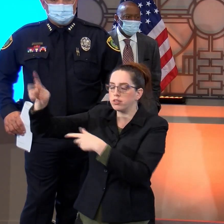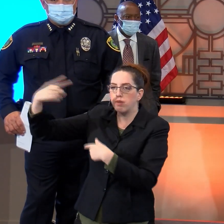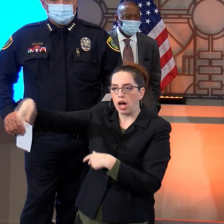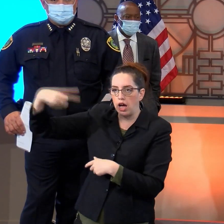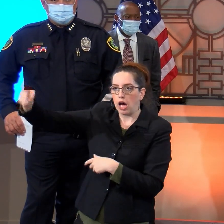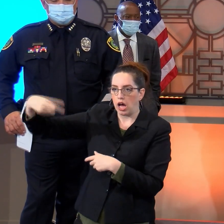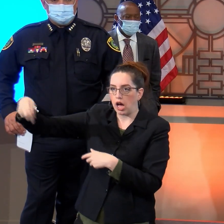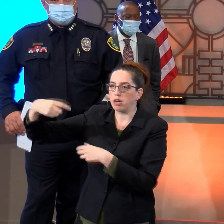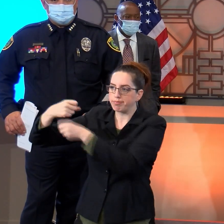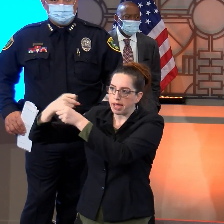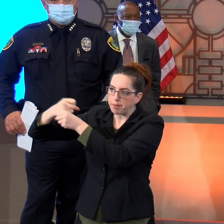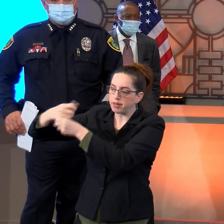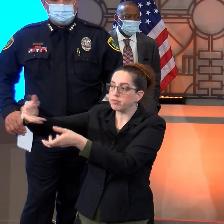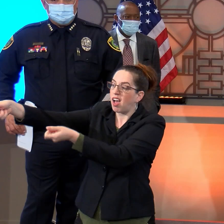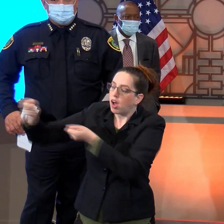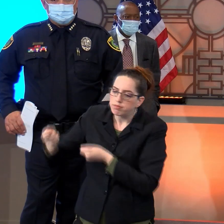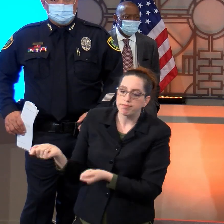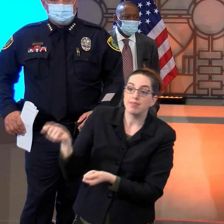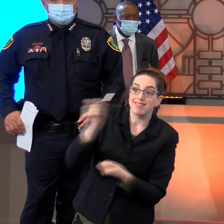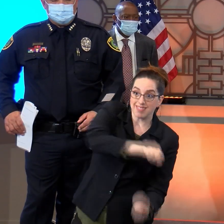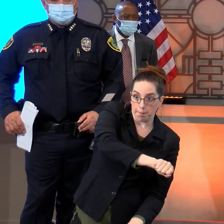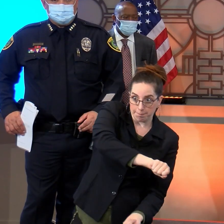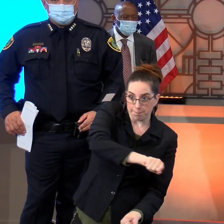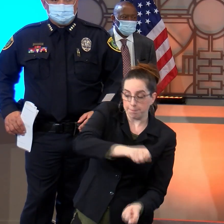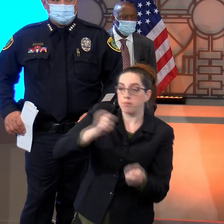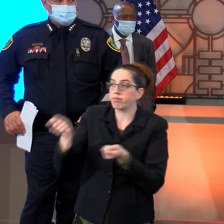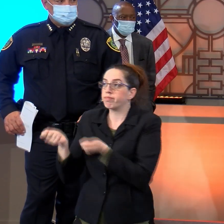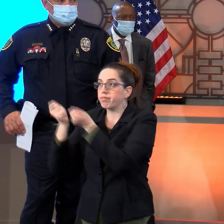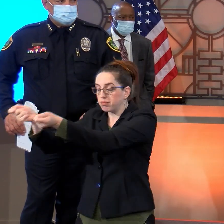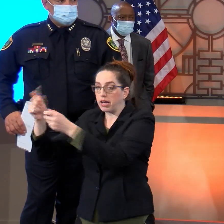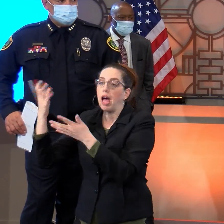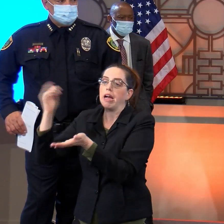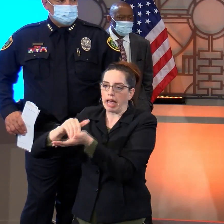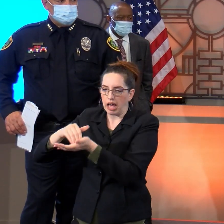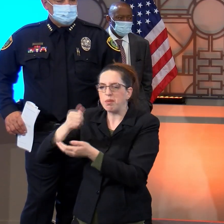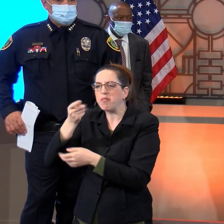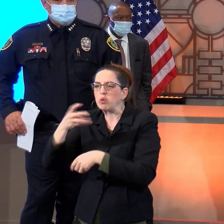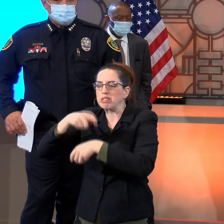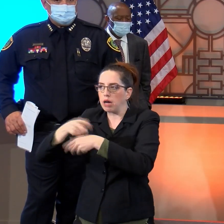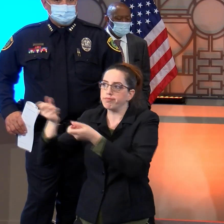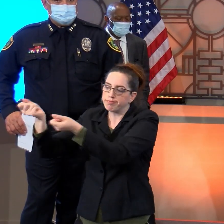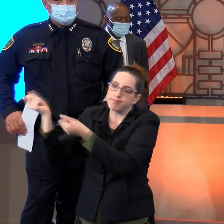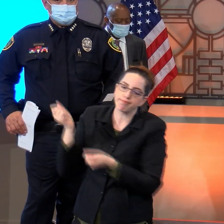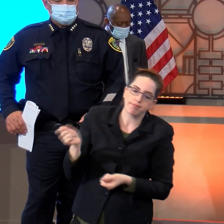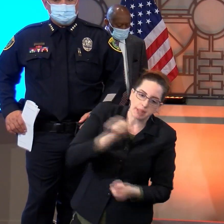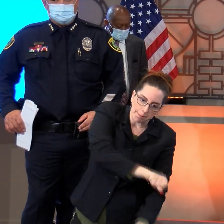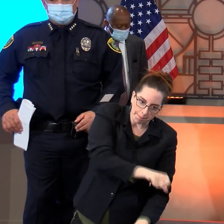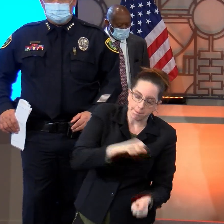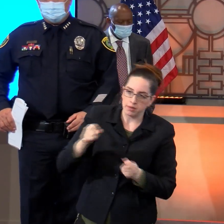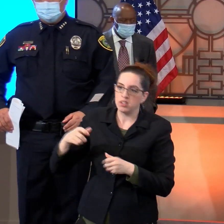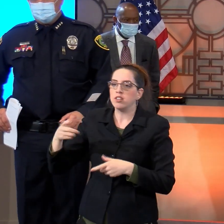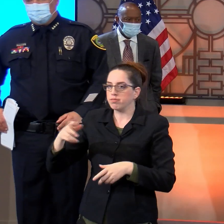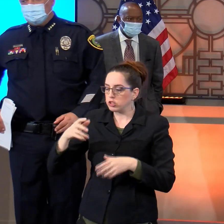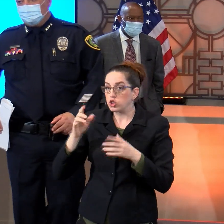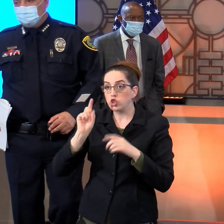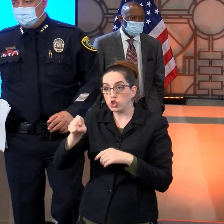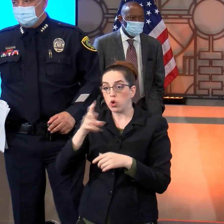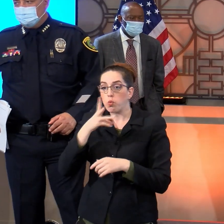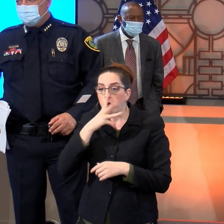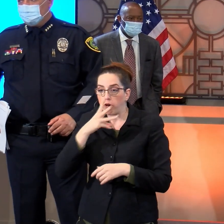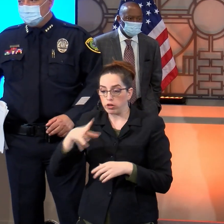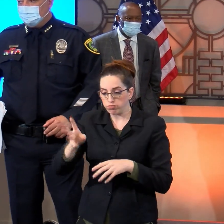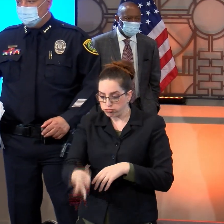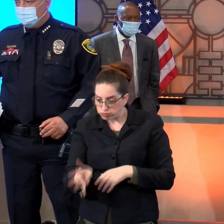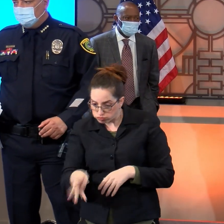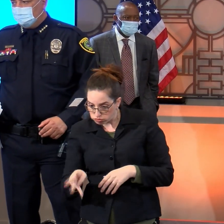ice several times in order to ensure that the entire system is flushed. At the end, the water should be clear, it should be